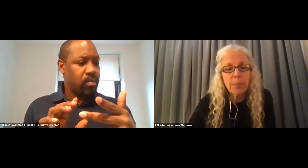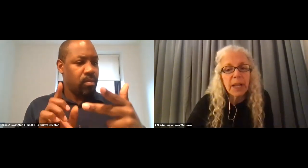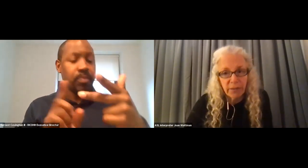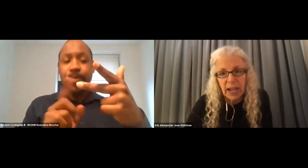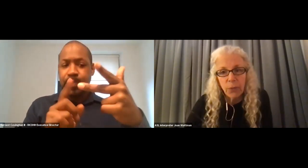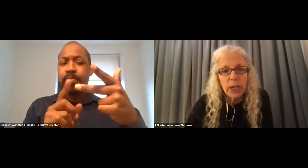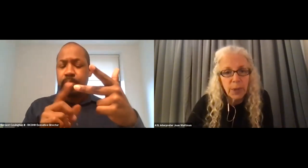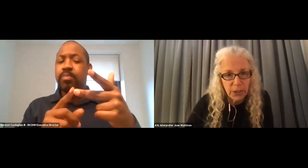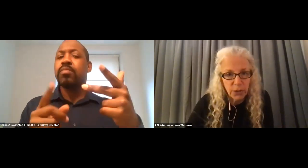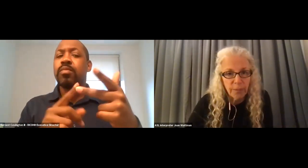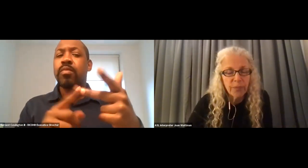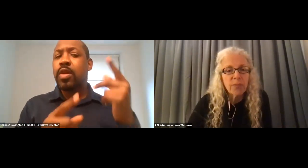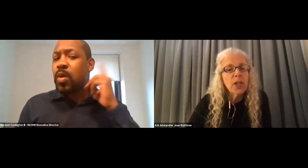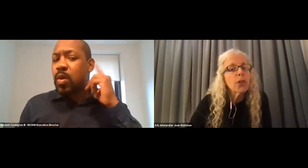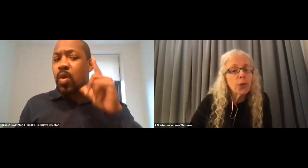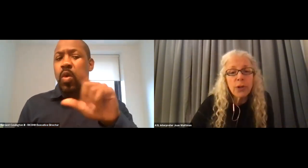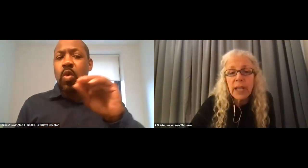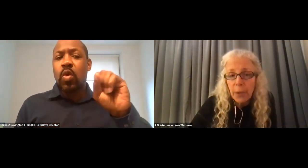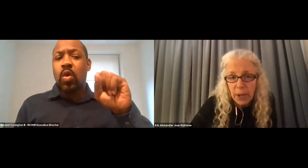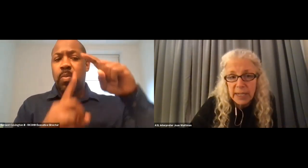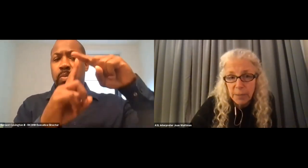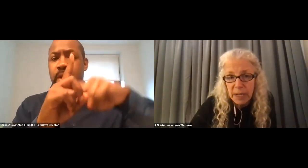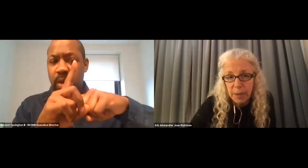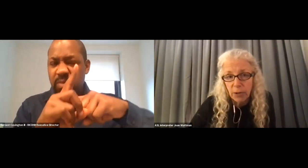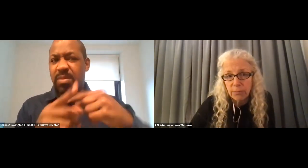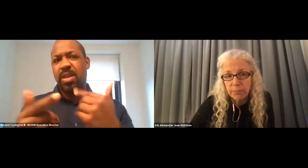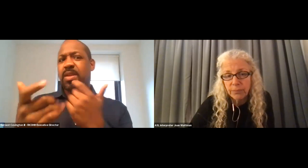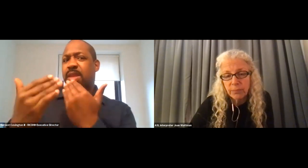plan for FY22. The third thing I wanted to speak about,